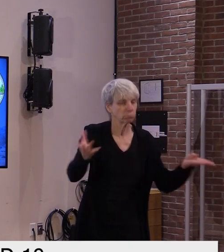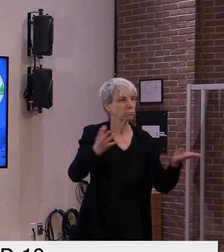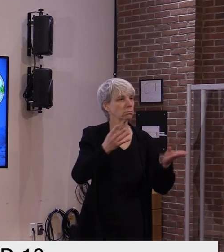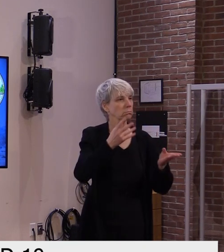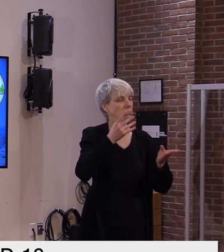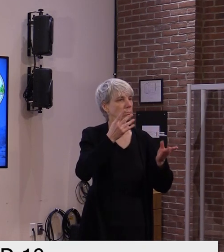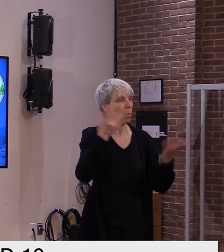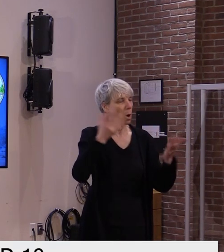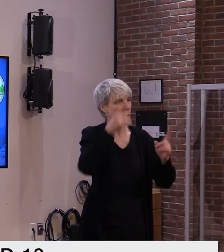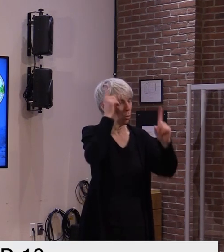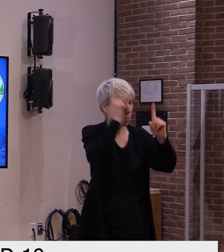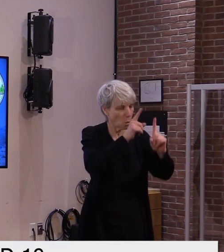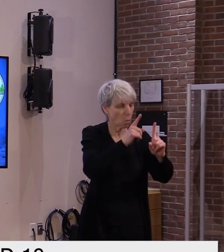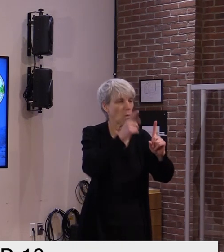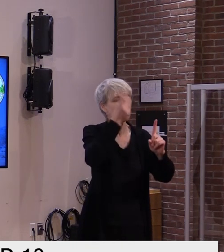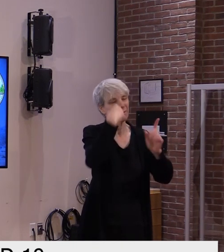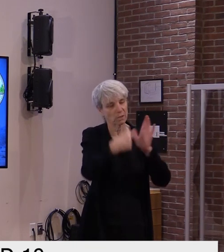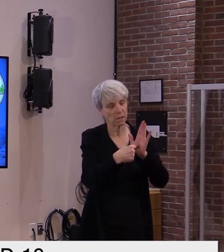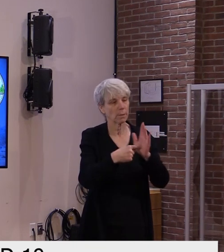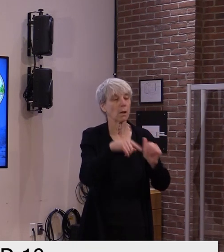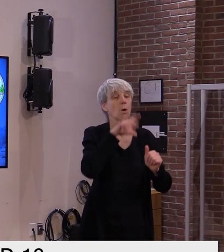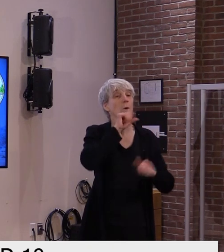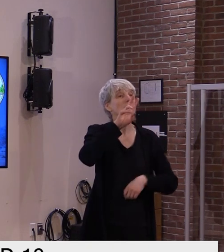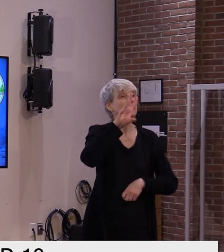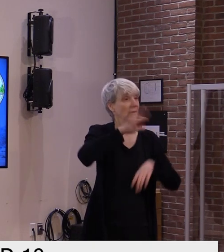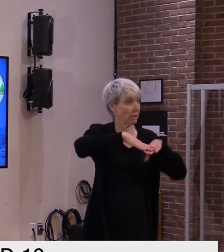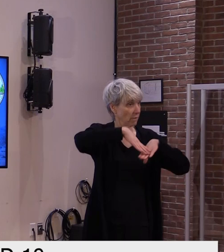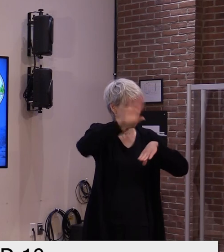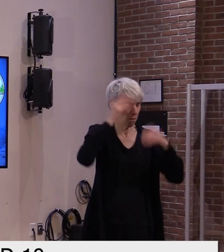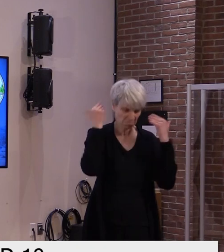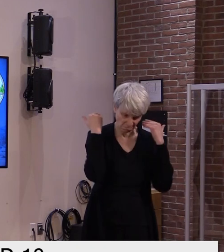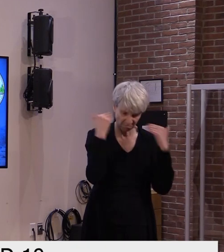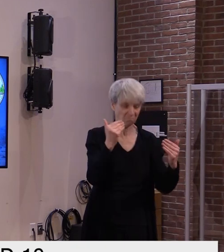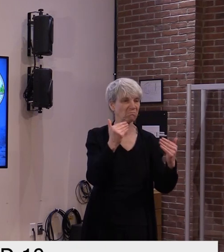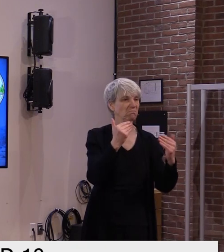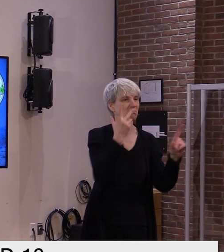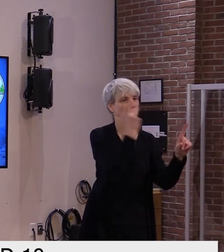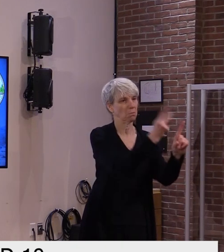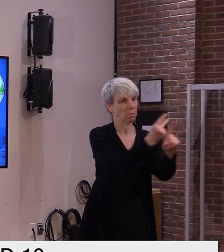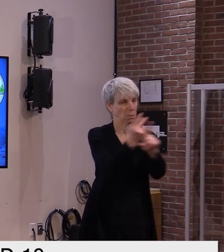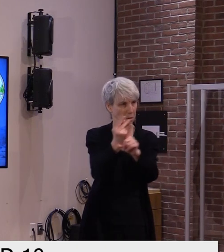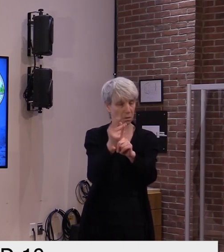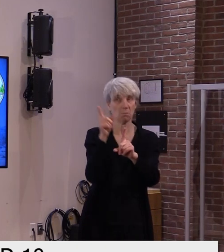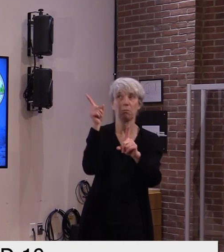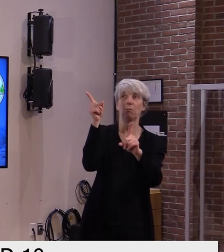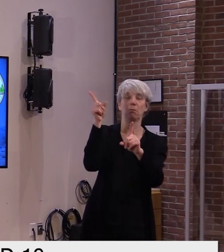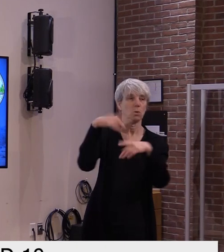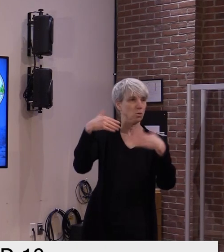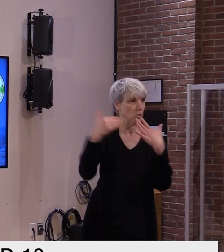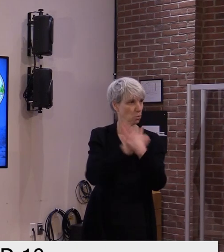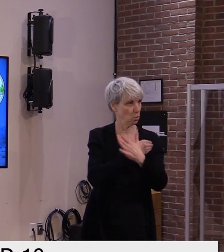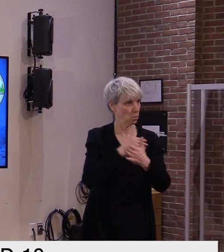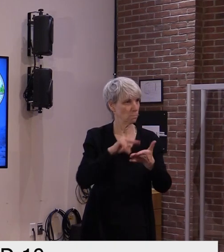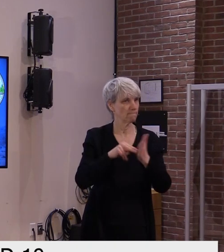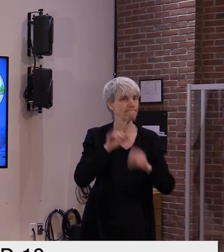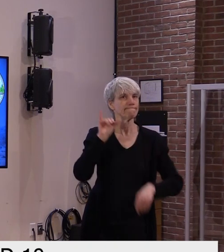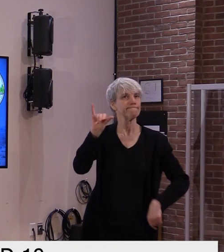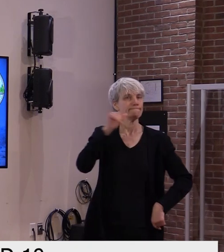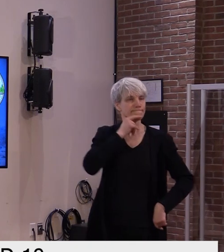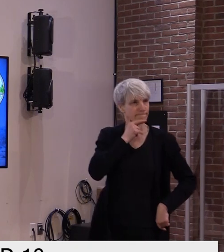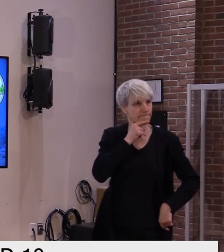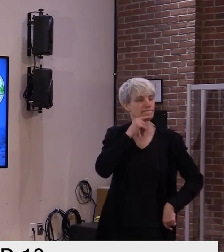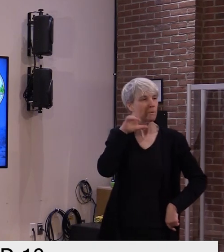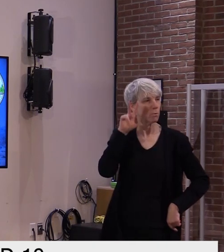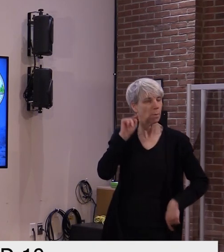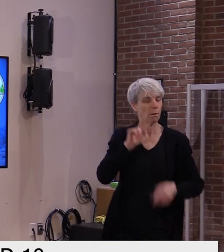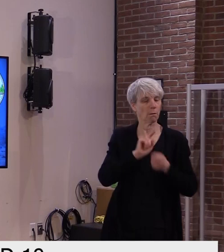everyone who's over the age of 65 change anything, or might they change anything about how the state is going to